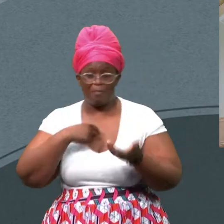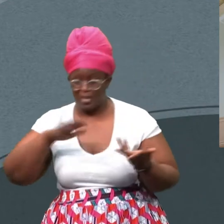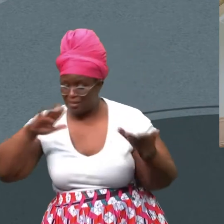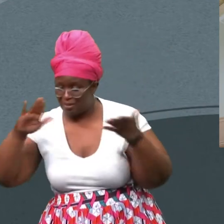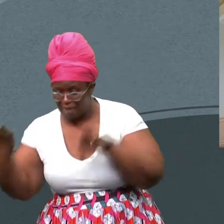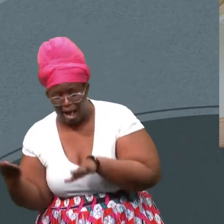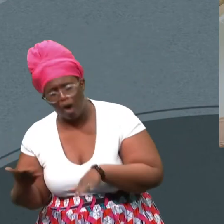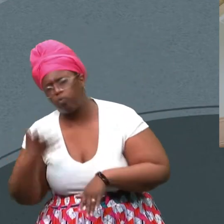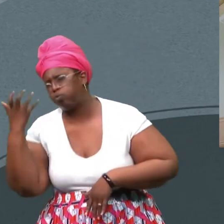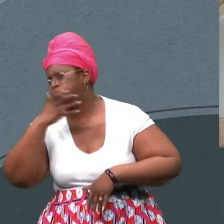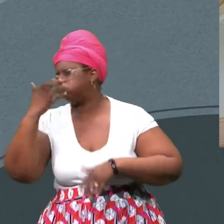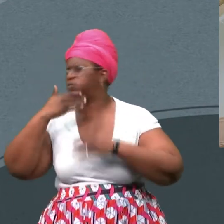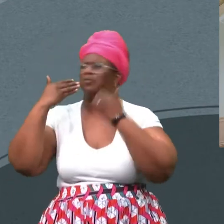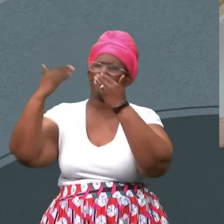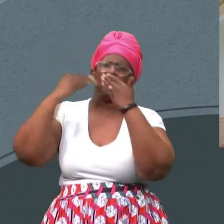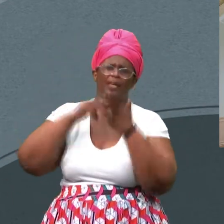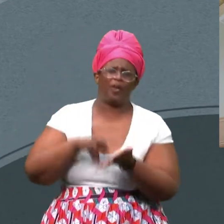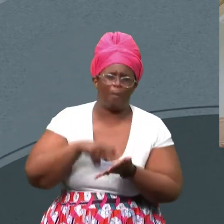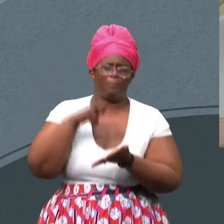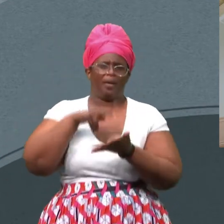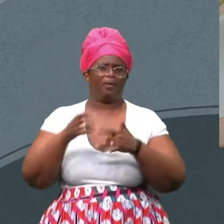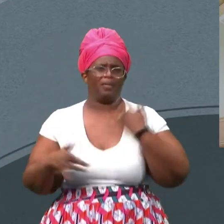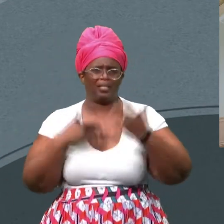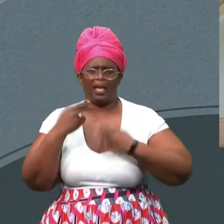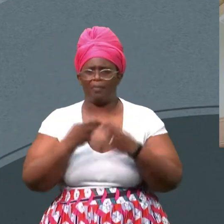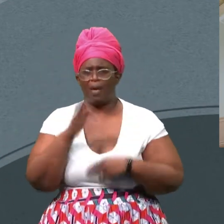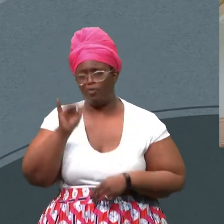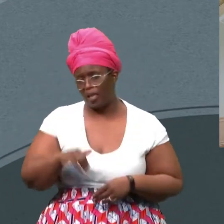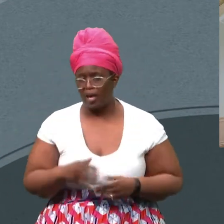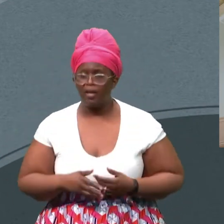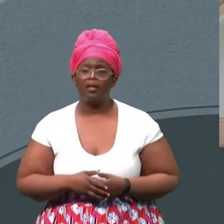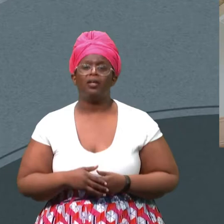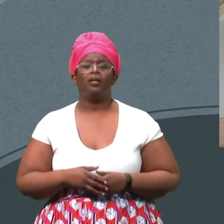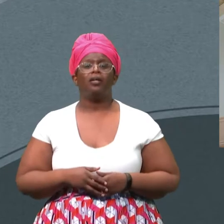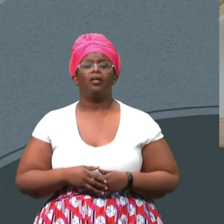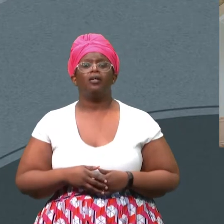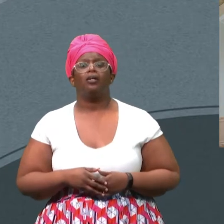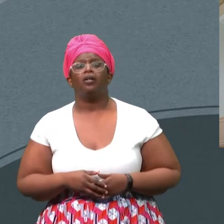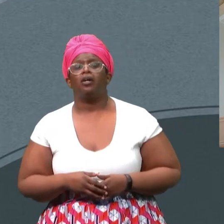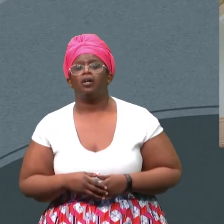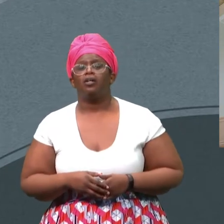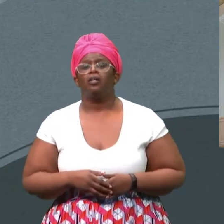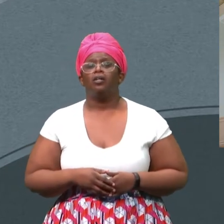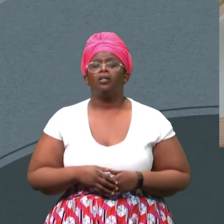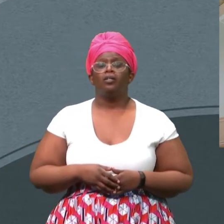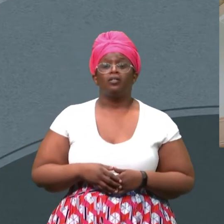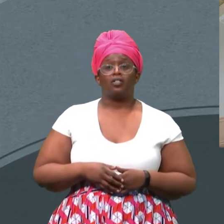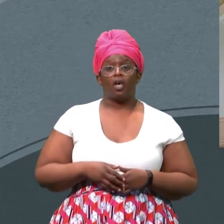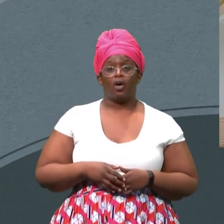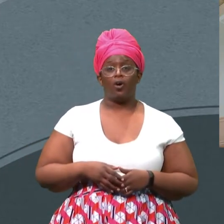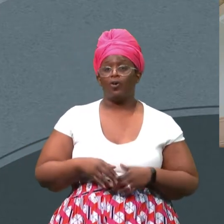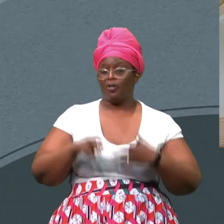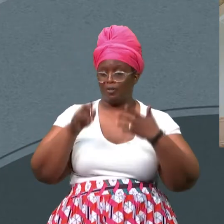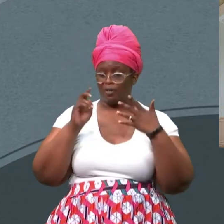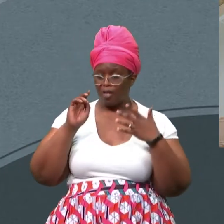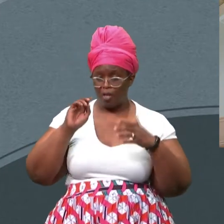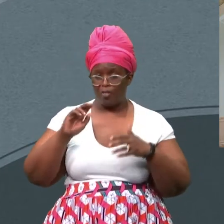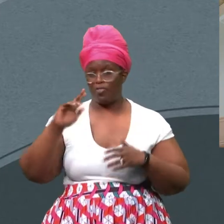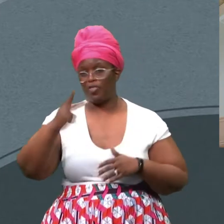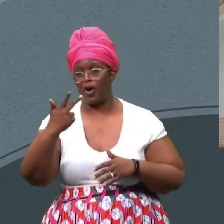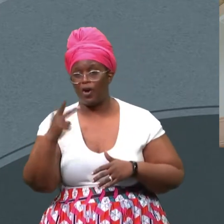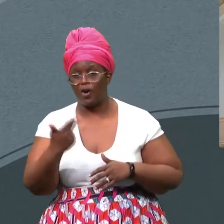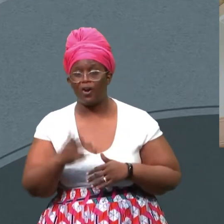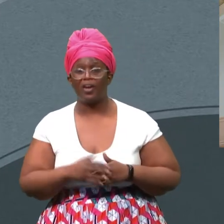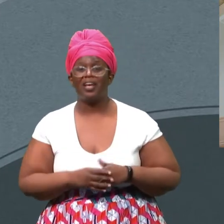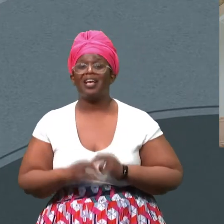you didn't let me die in. Leap over what God has already done. Leap over what God is about to do. But number three, leap for who God